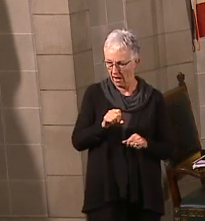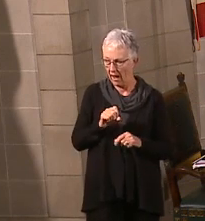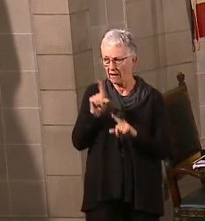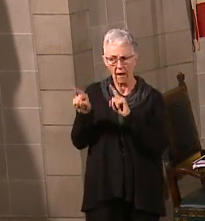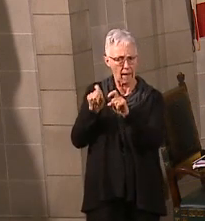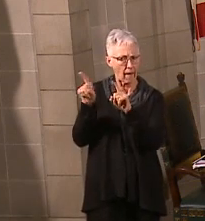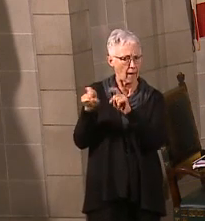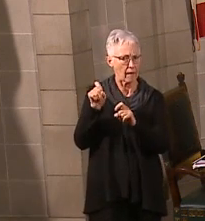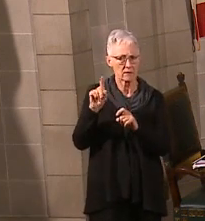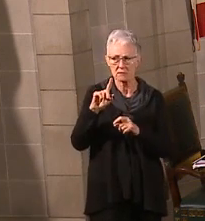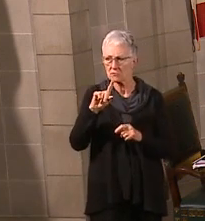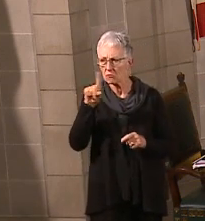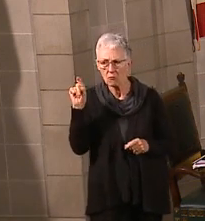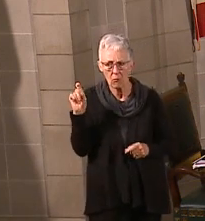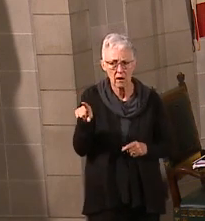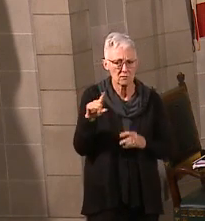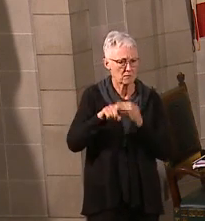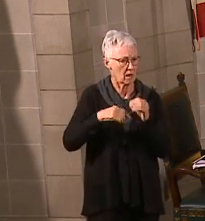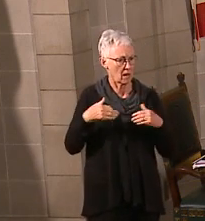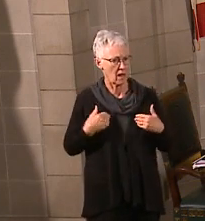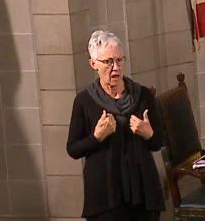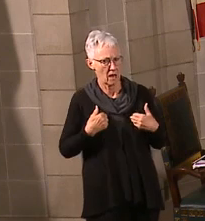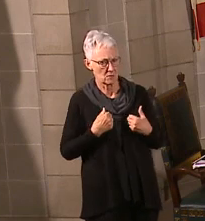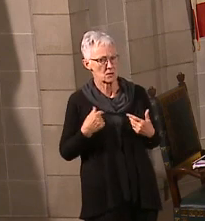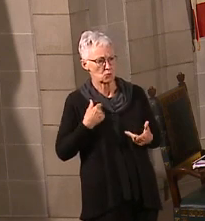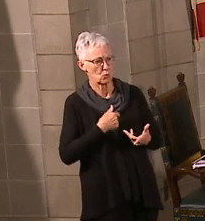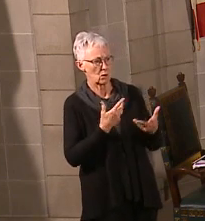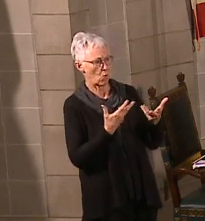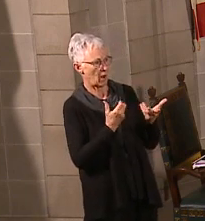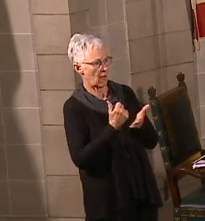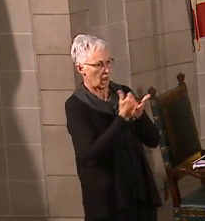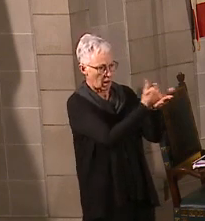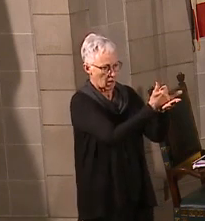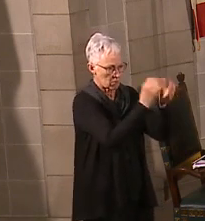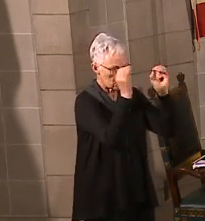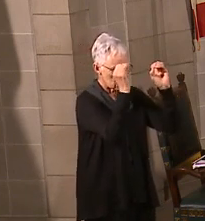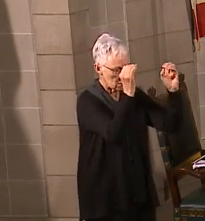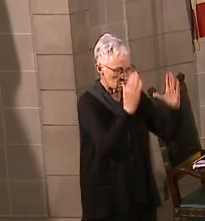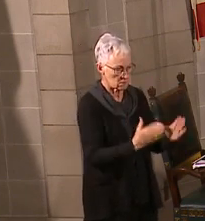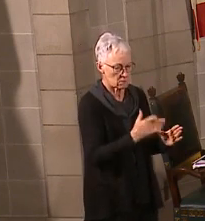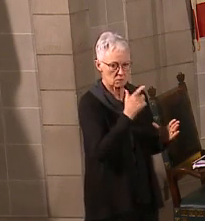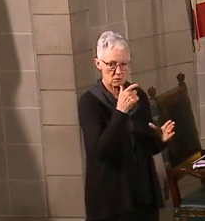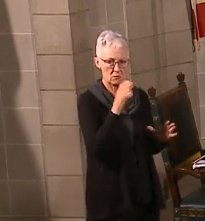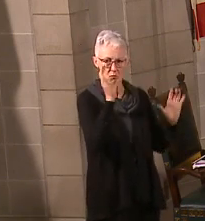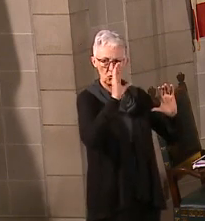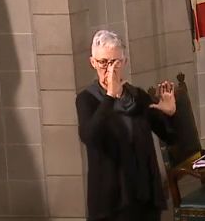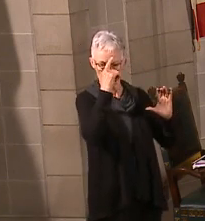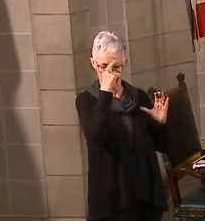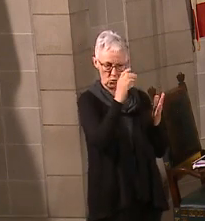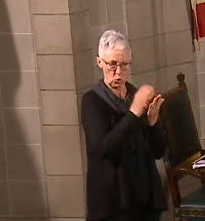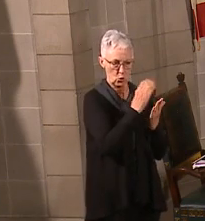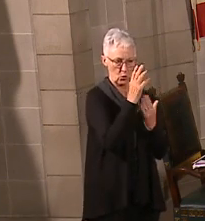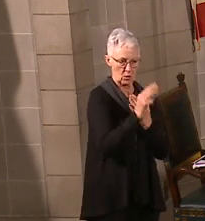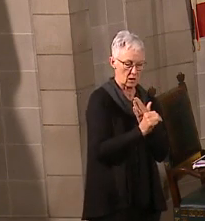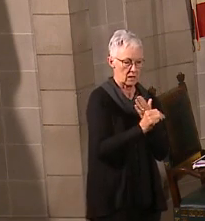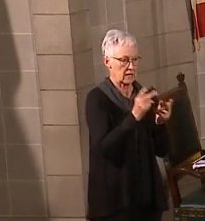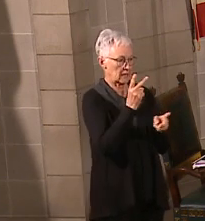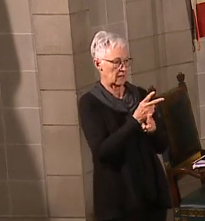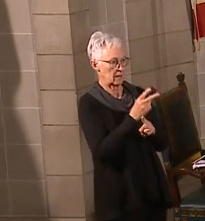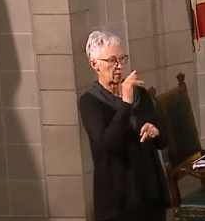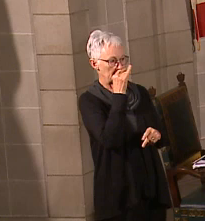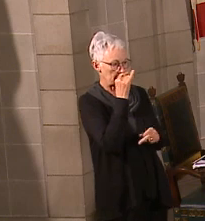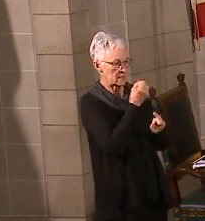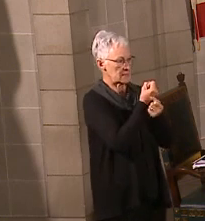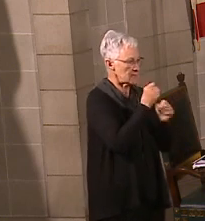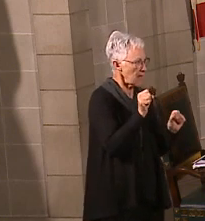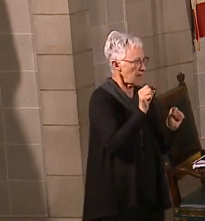give back. We want to help the teachers out there who are looking for some great curriculum and great ways to connect their kids and keep them home, keep them safe, keep